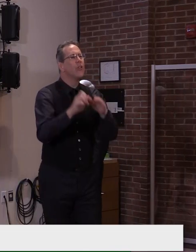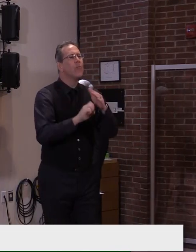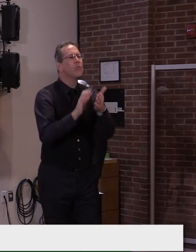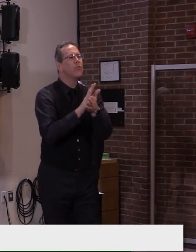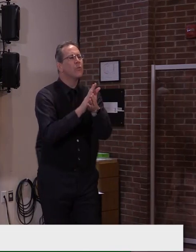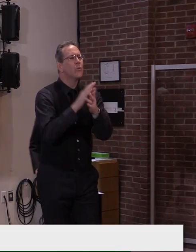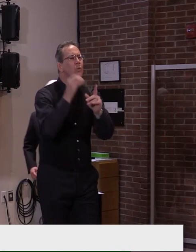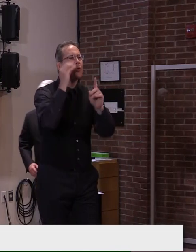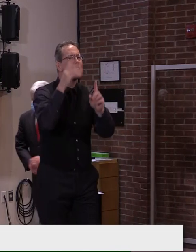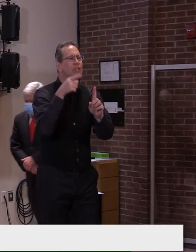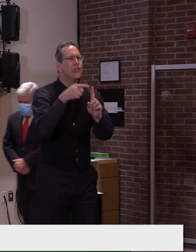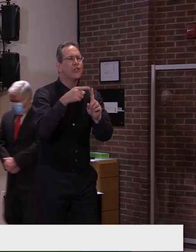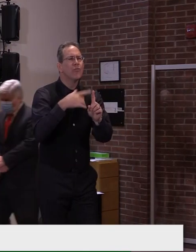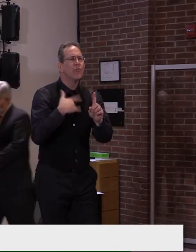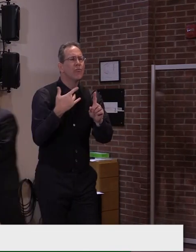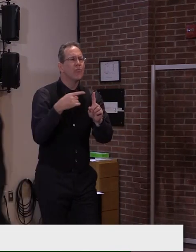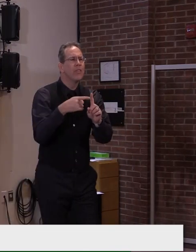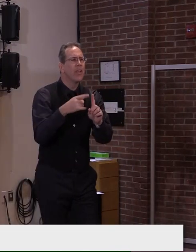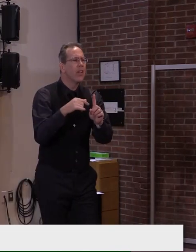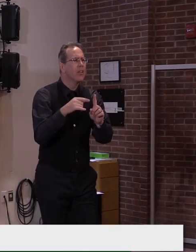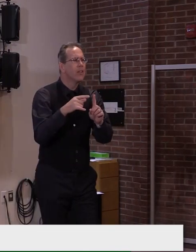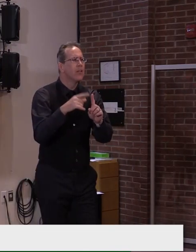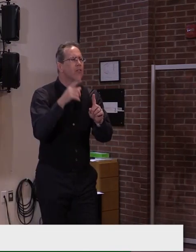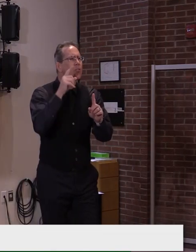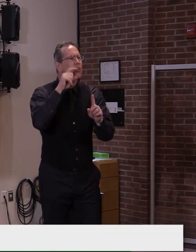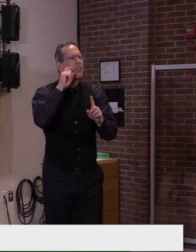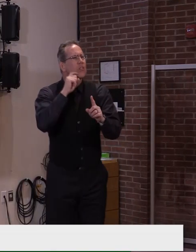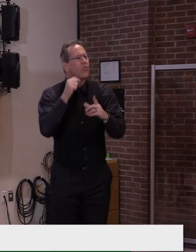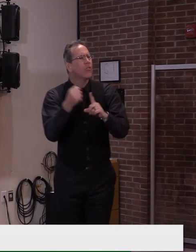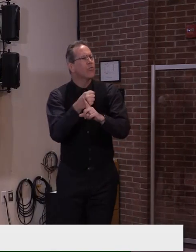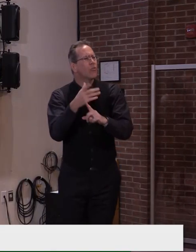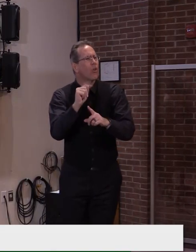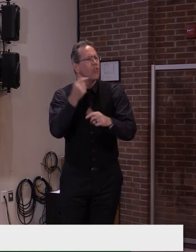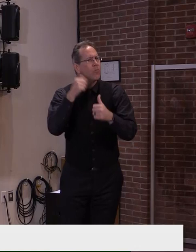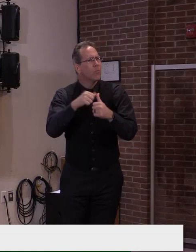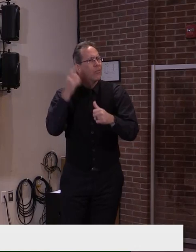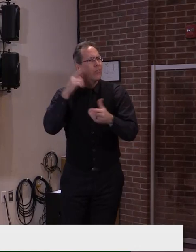made years before that.